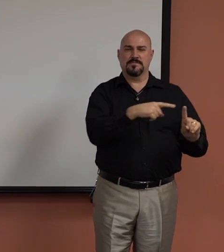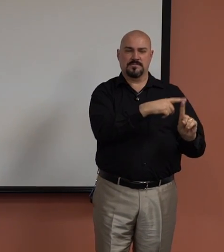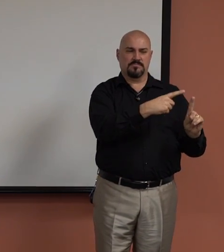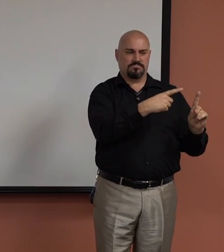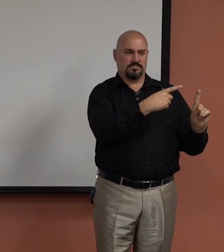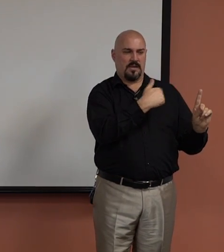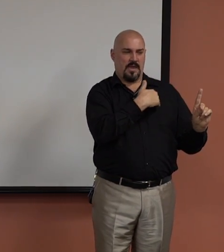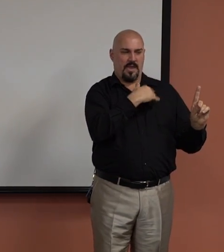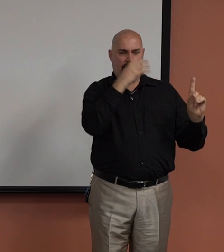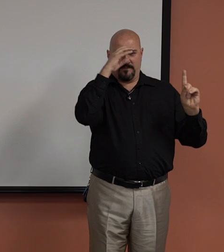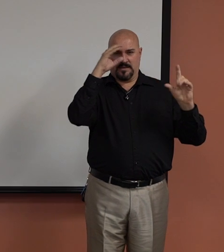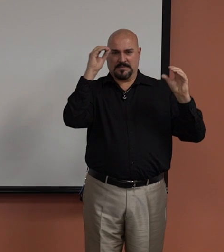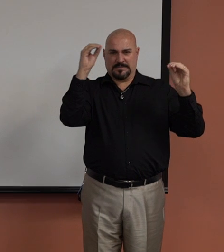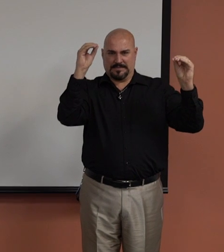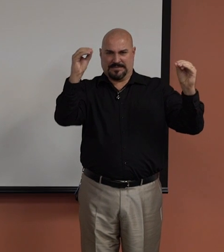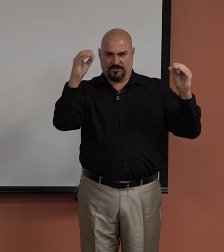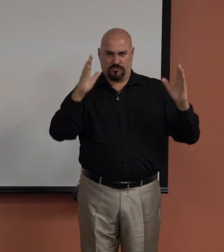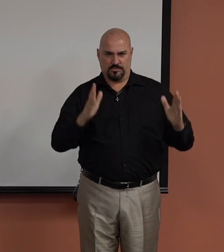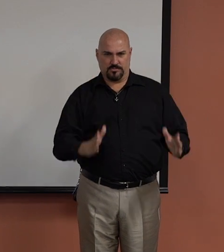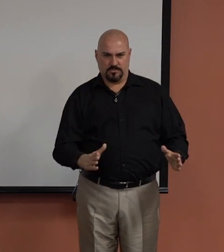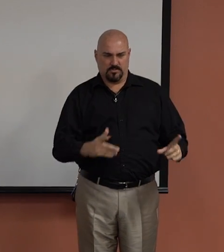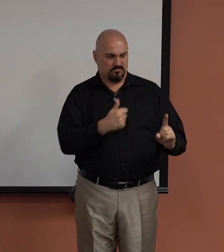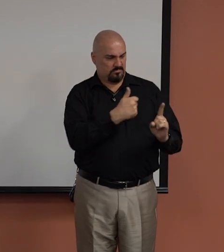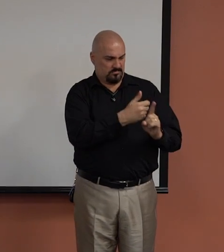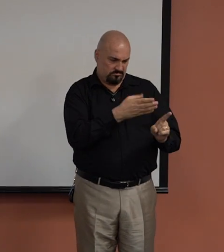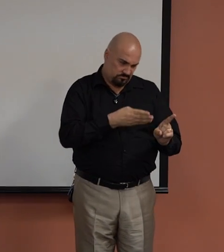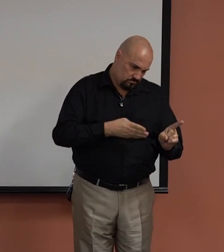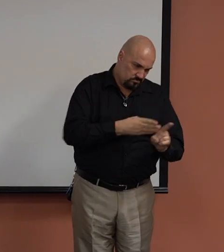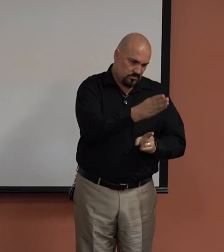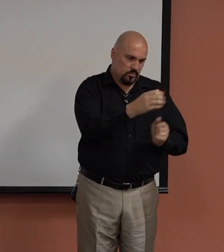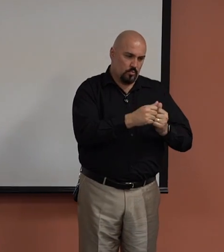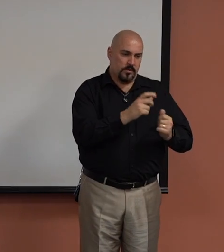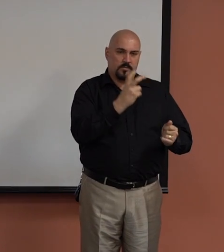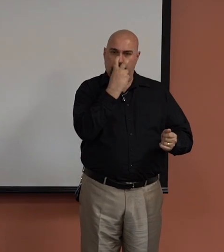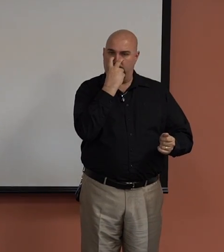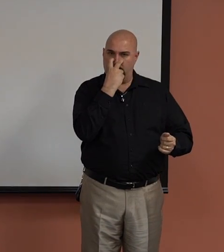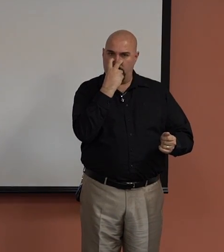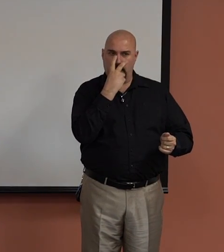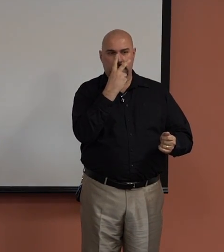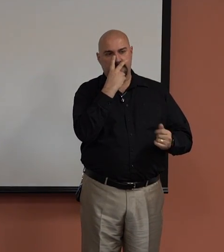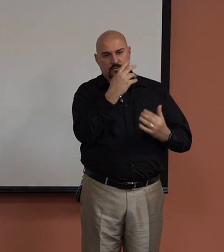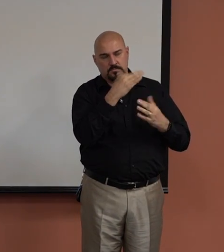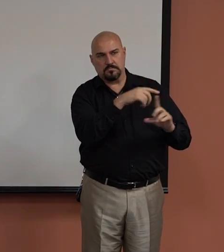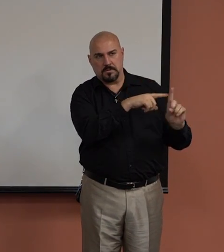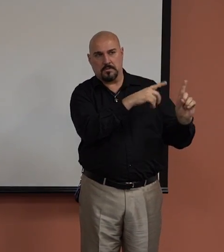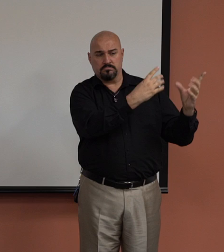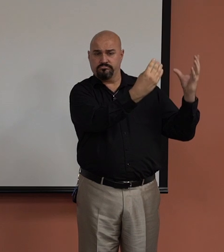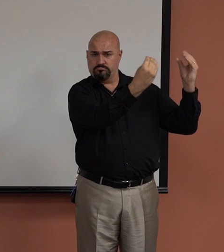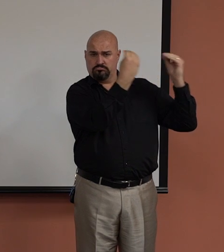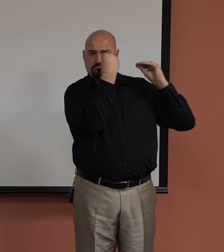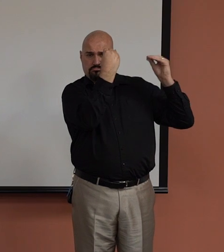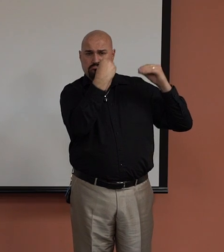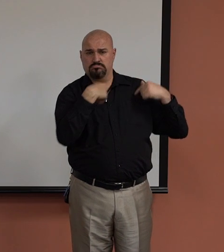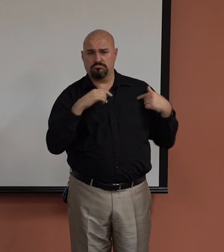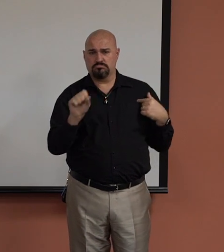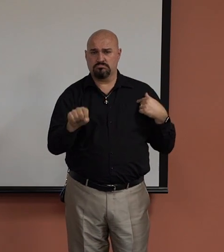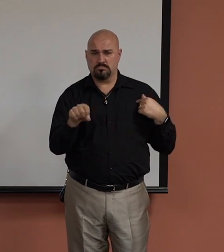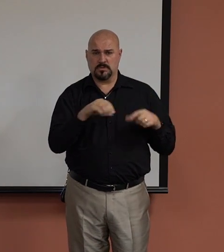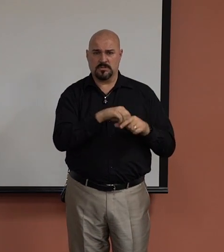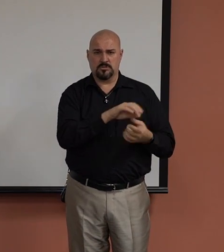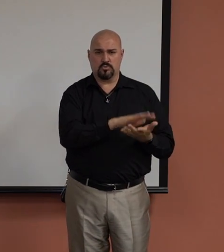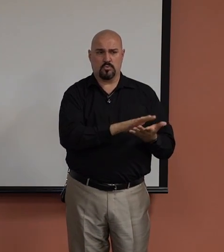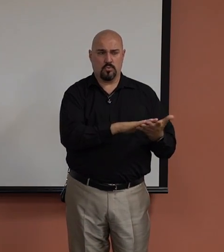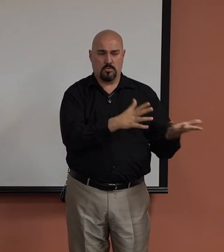but really, let's see, my parents were awesome.